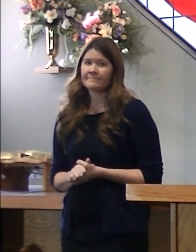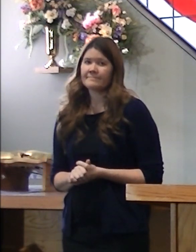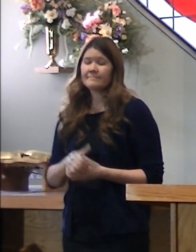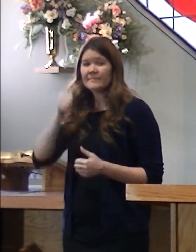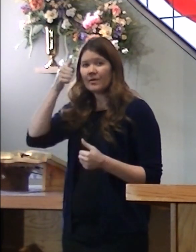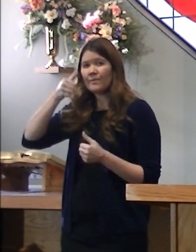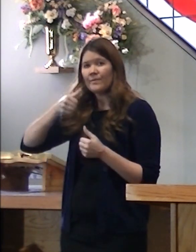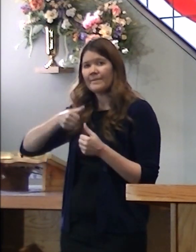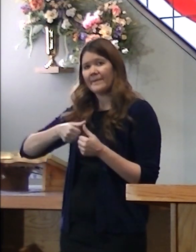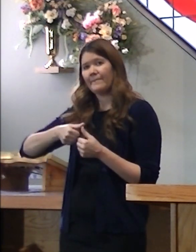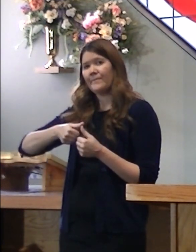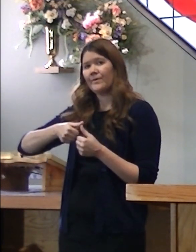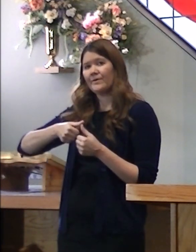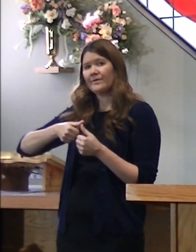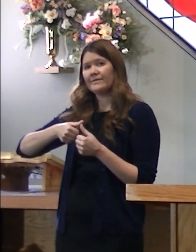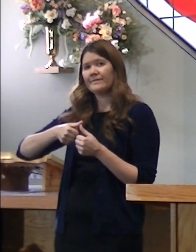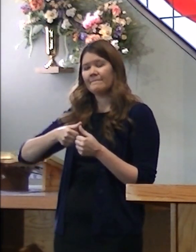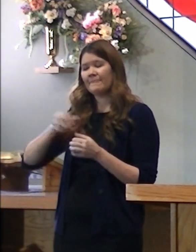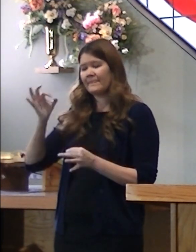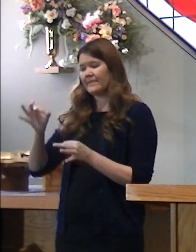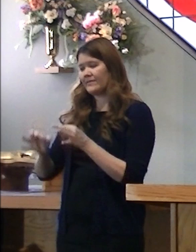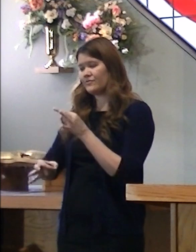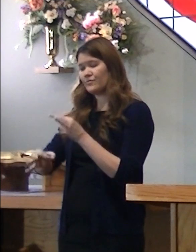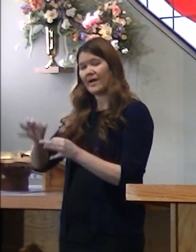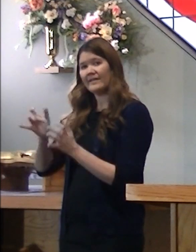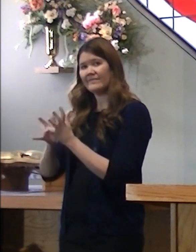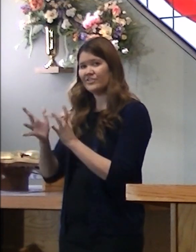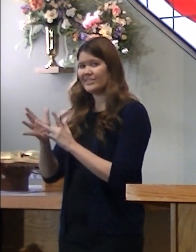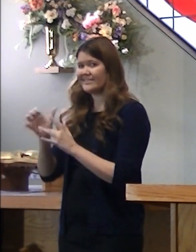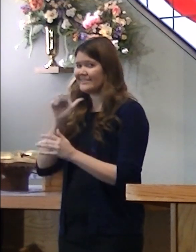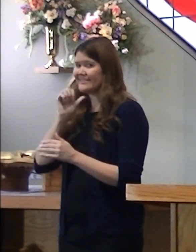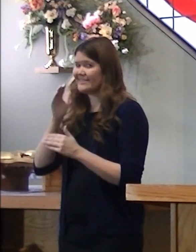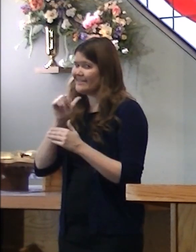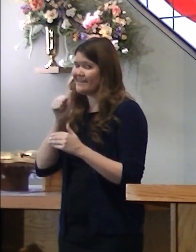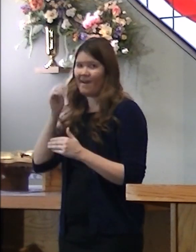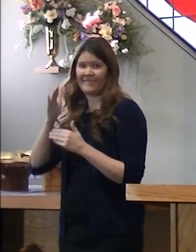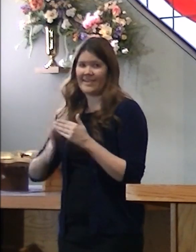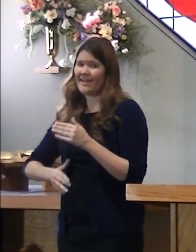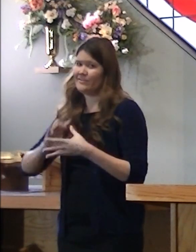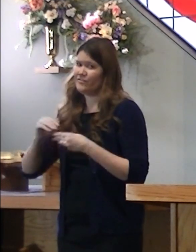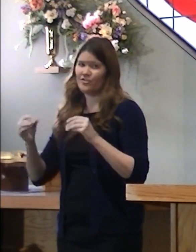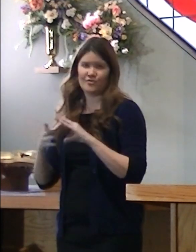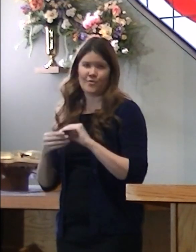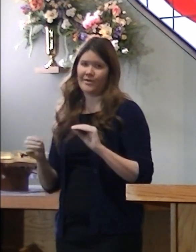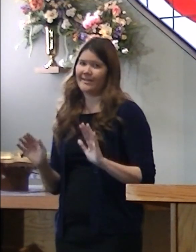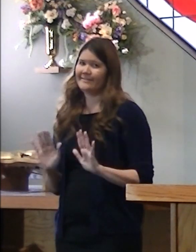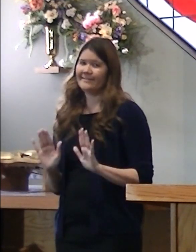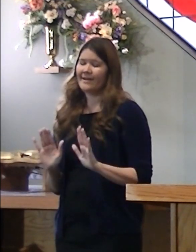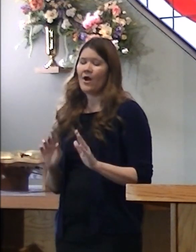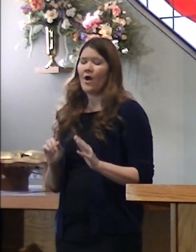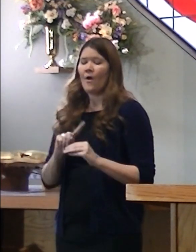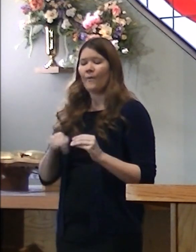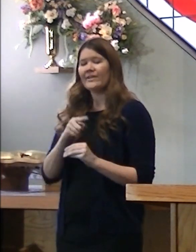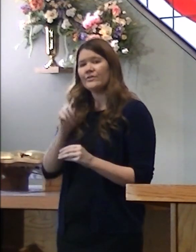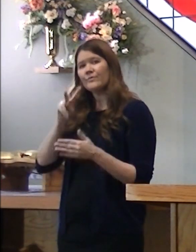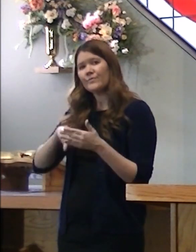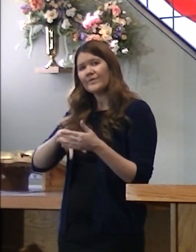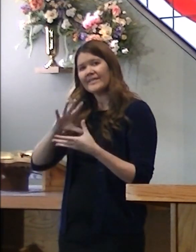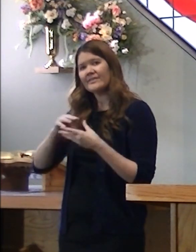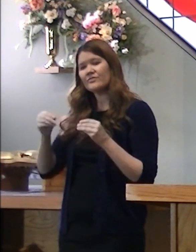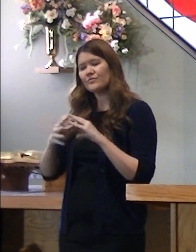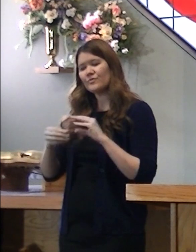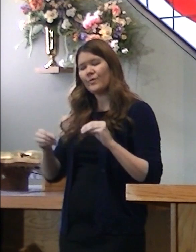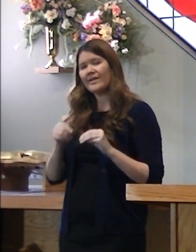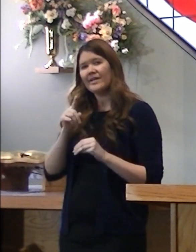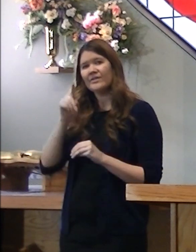Now remember, the trial is not the end of the story. In fact, when you're reading a story, you really need to get